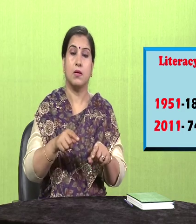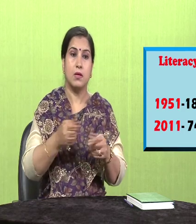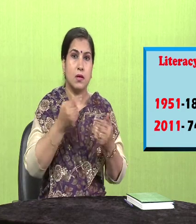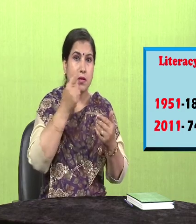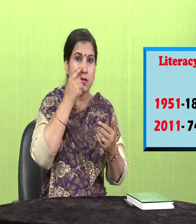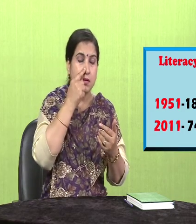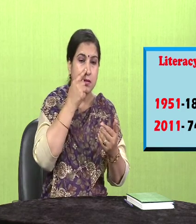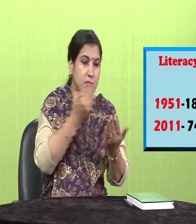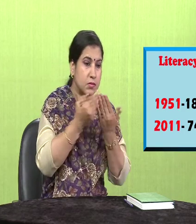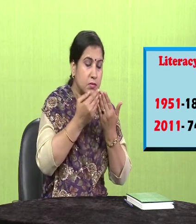women, was only